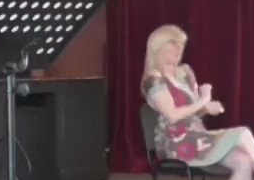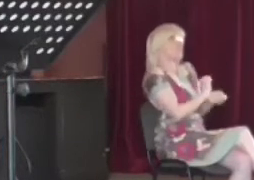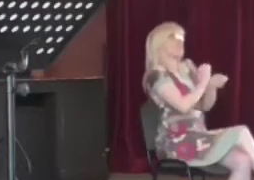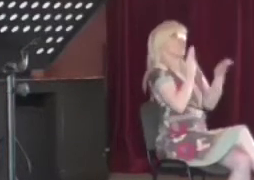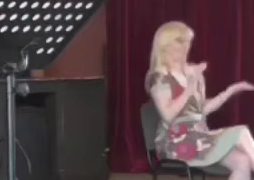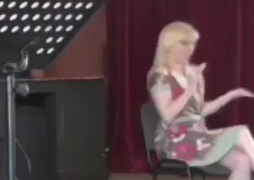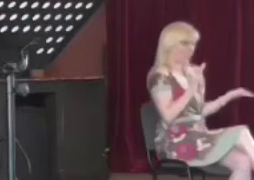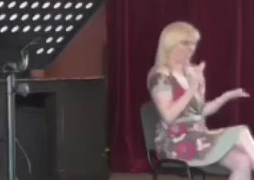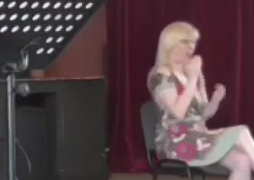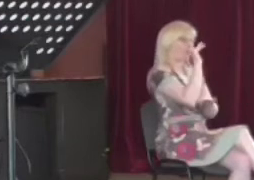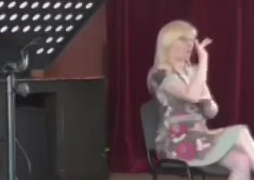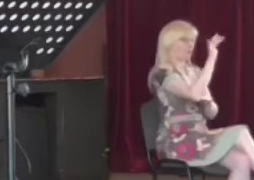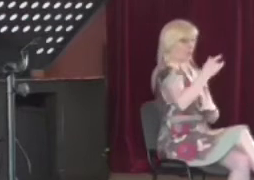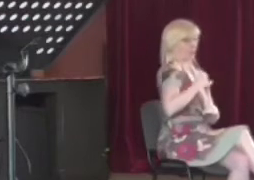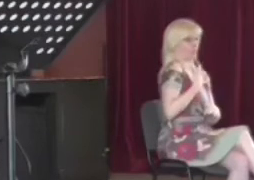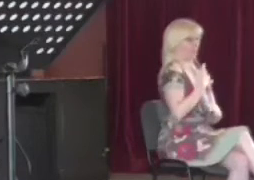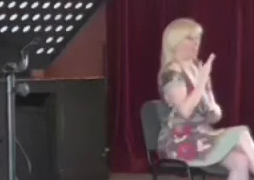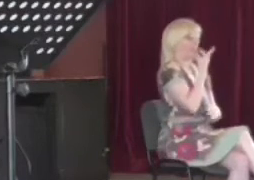killing him.